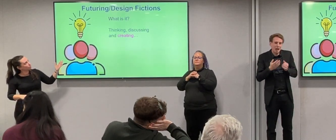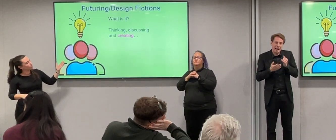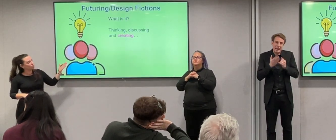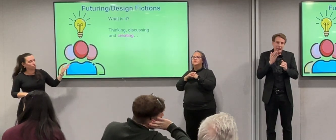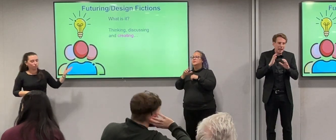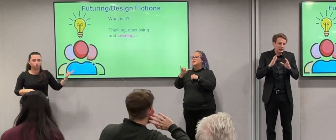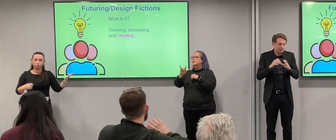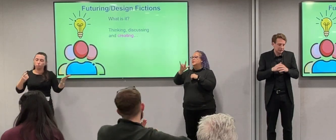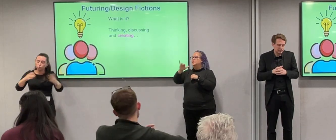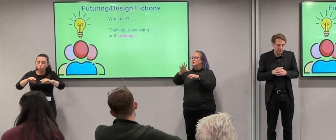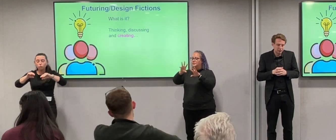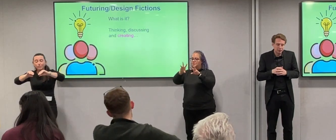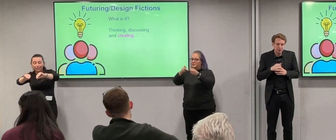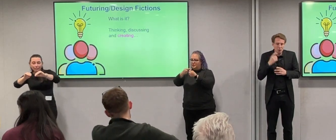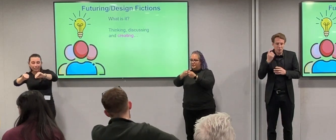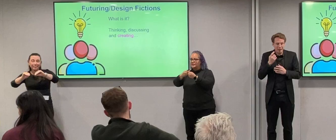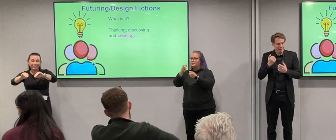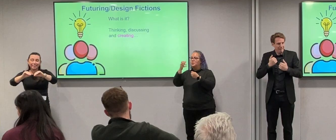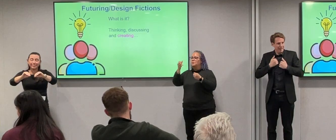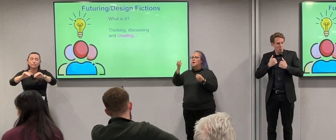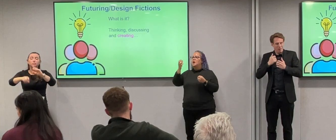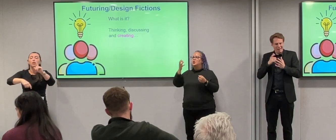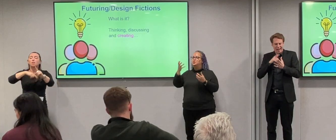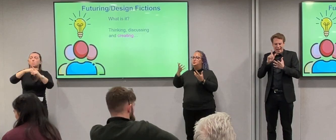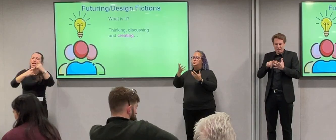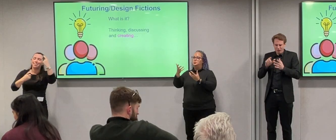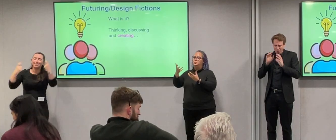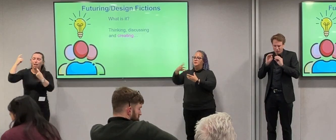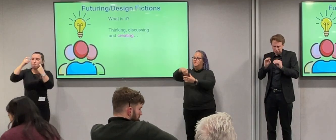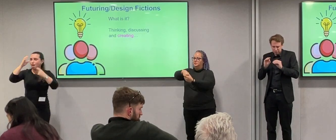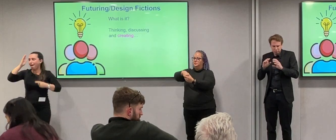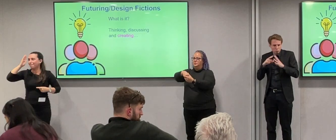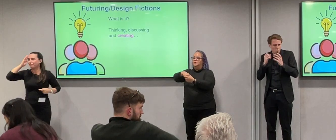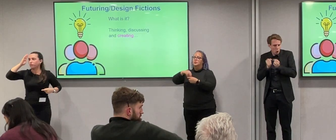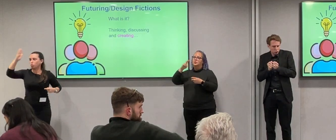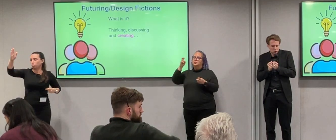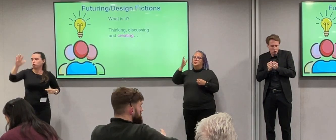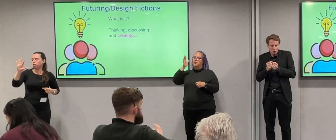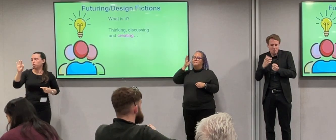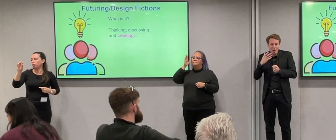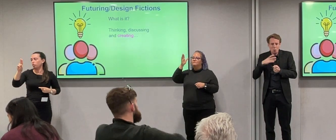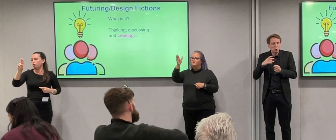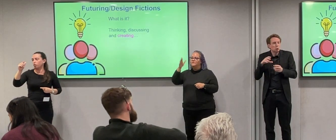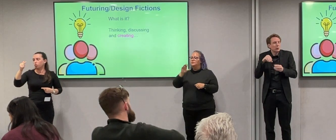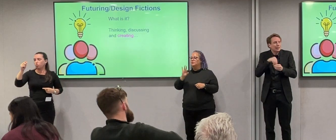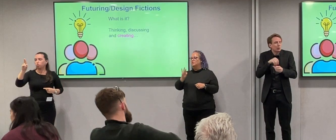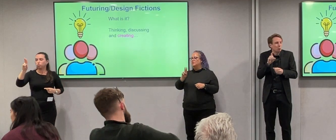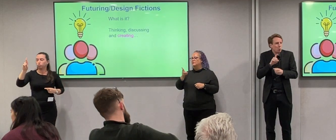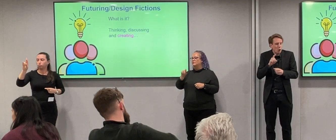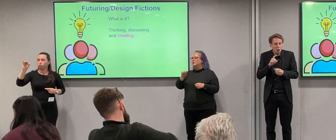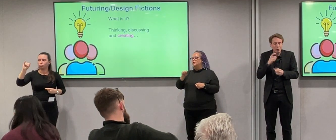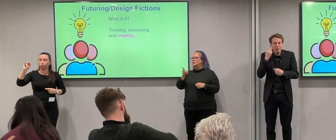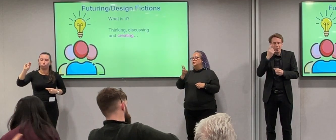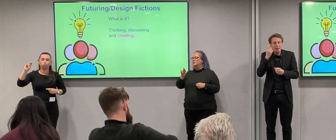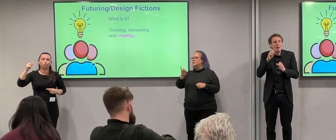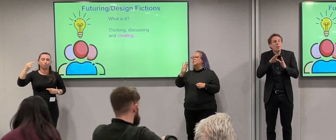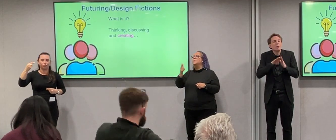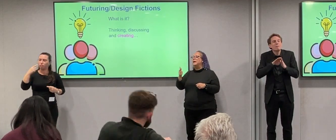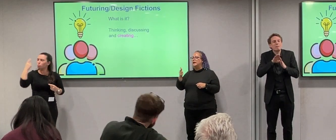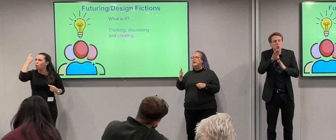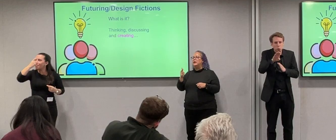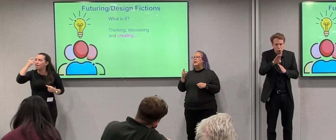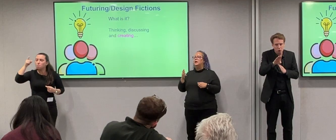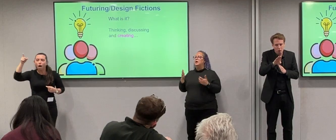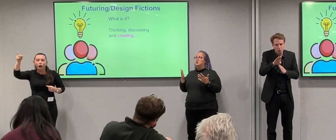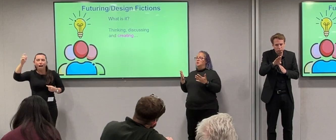literacy workshops futuring. So not just what is the technology today, what do we think of the